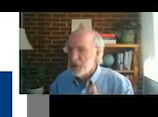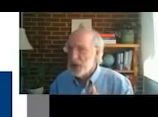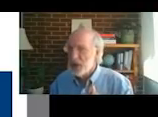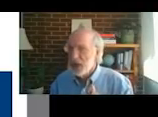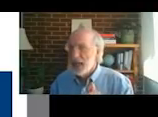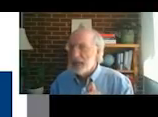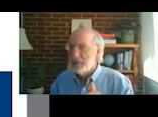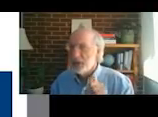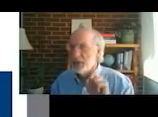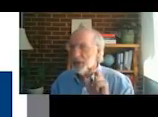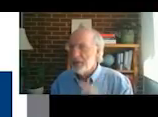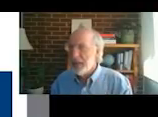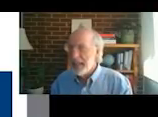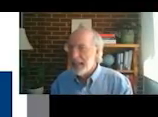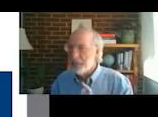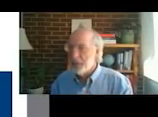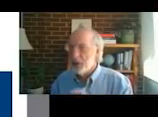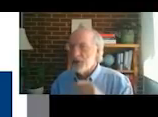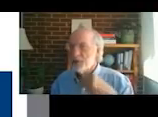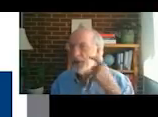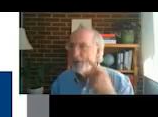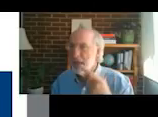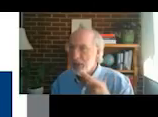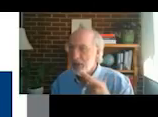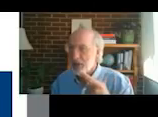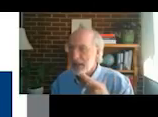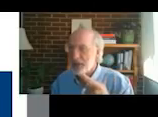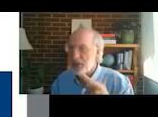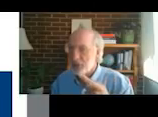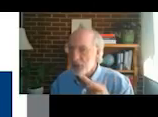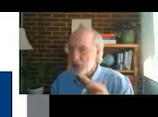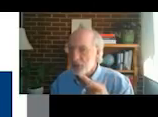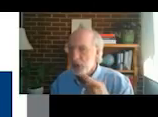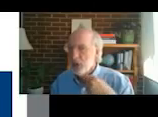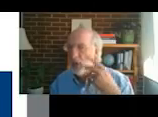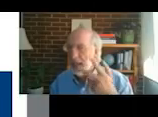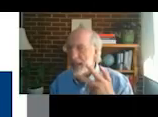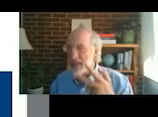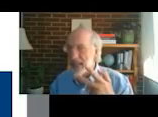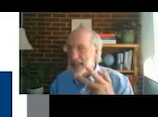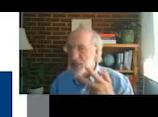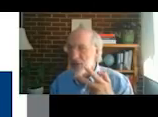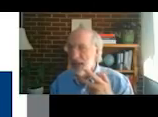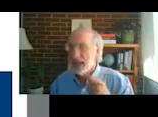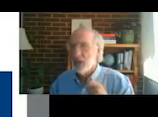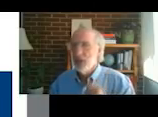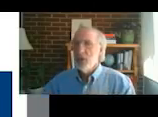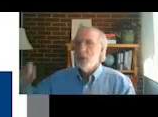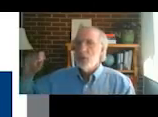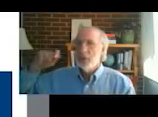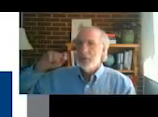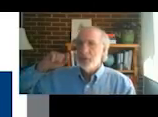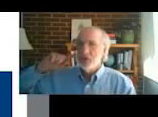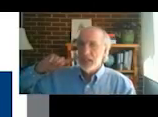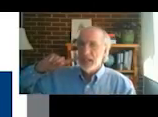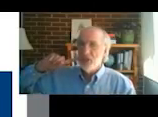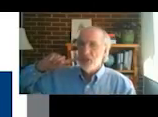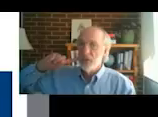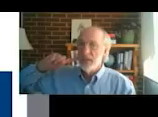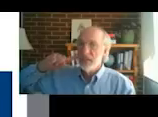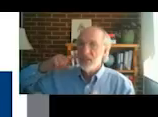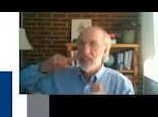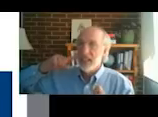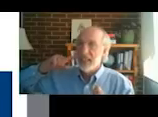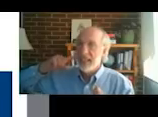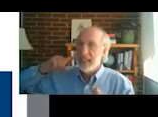so far, I've talked about fading prompts primarily through running a second trial, where the first thing I